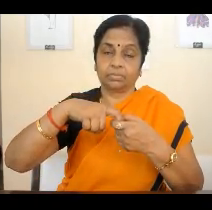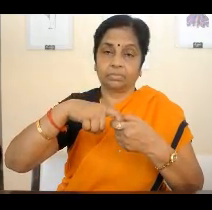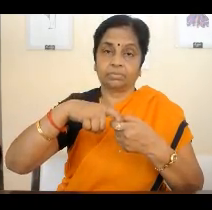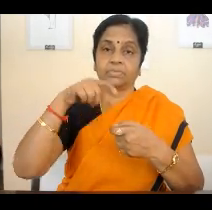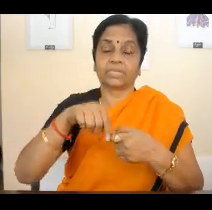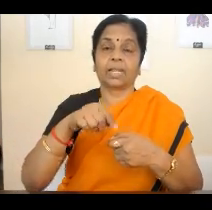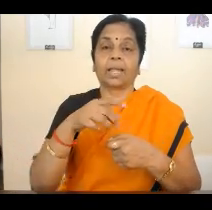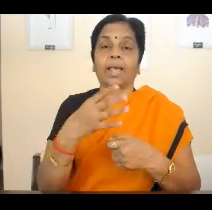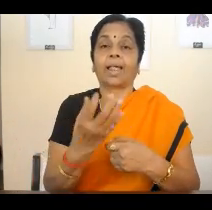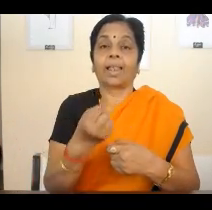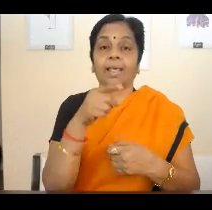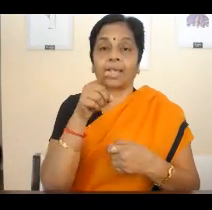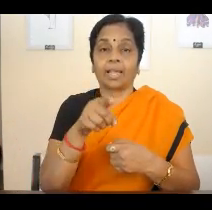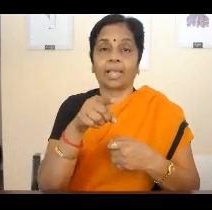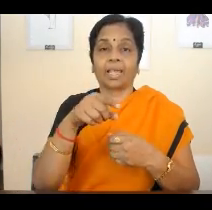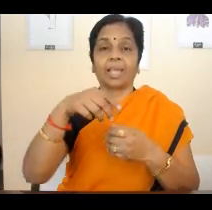like kidney failure,